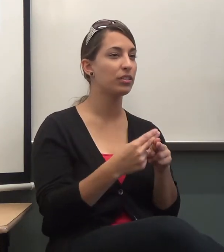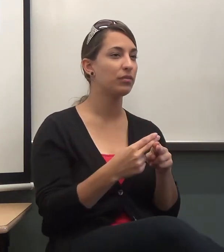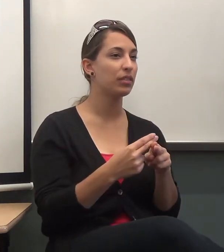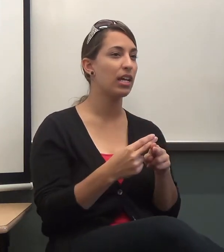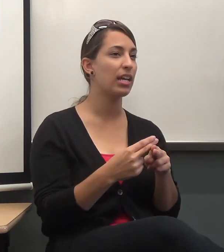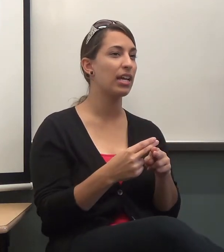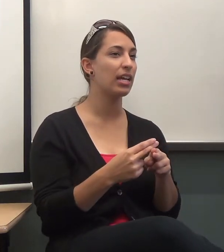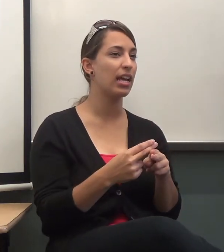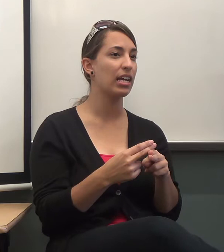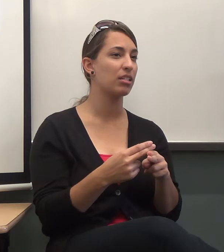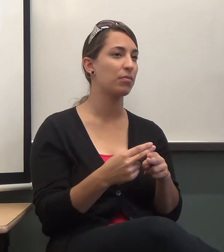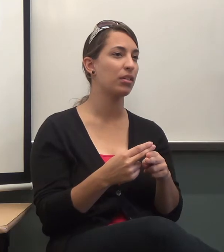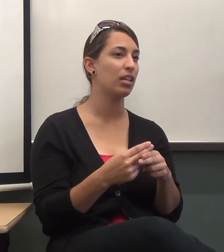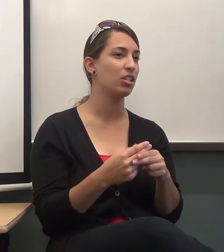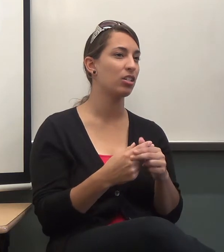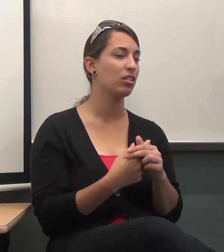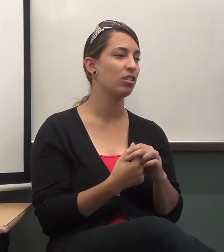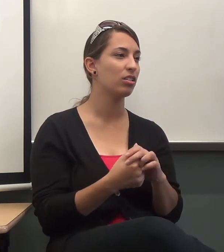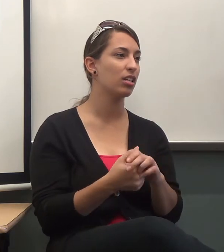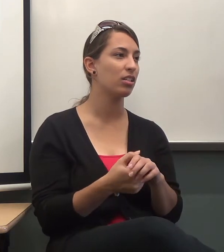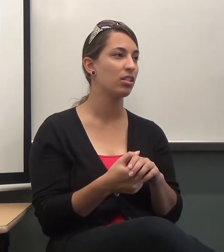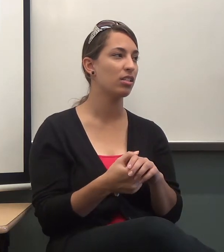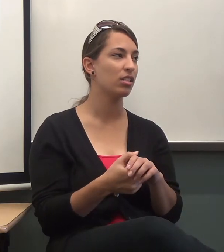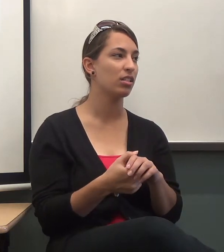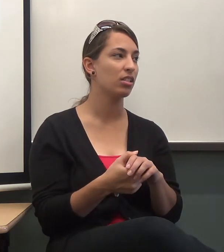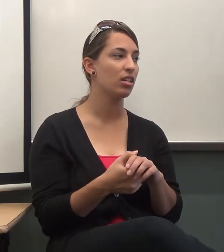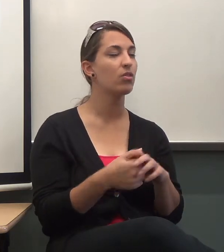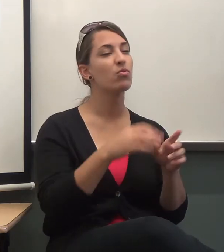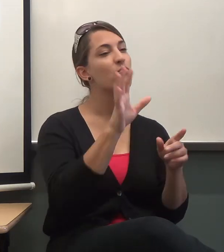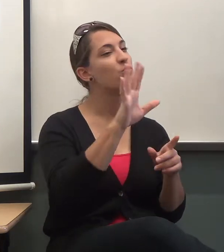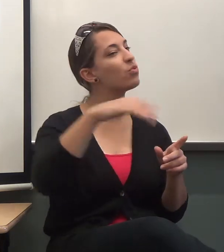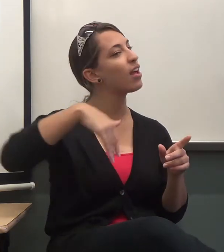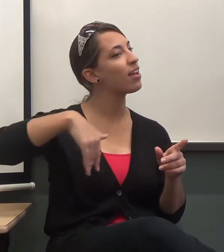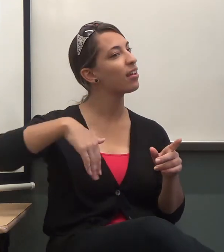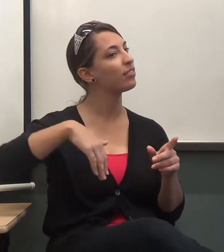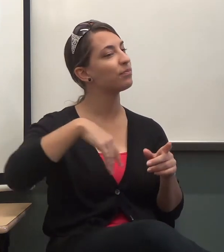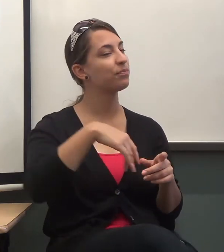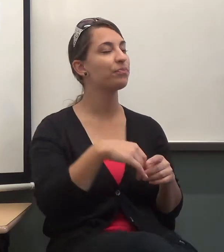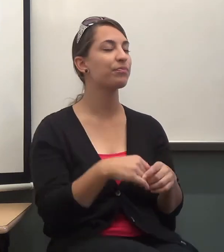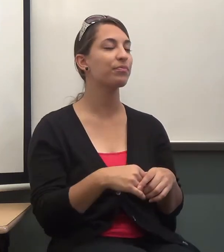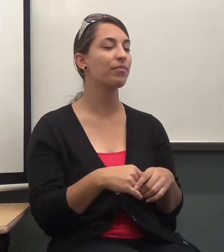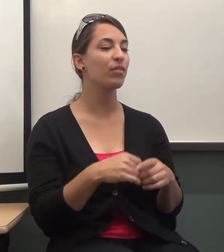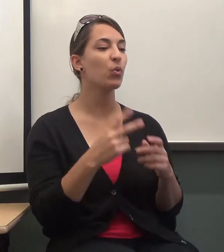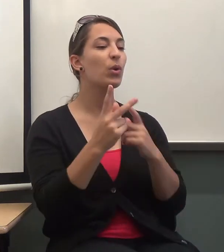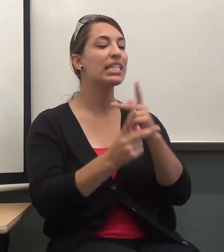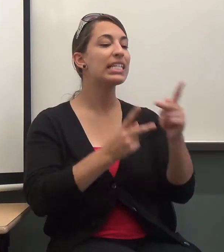What kind of example? Explanation sentence. No, we're not there yet. What type of example? Specific